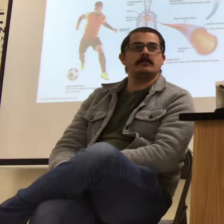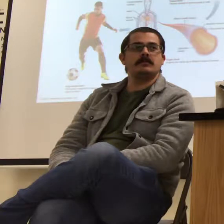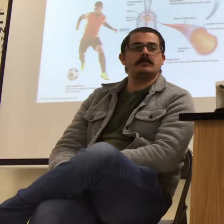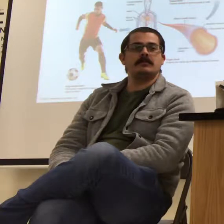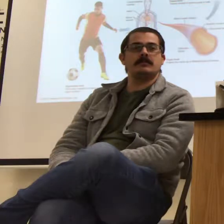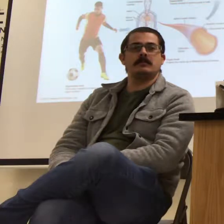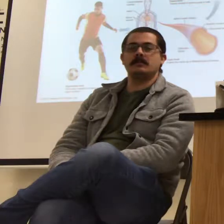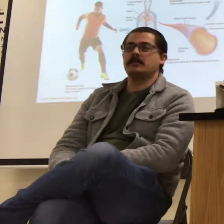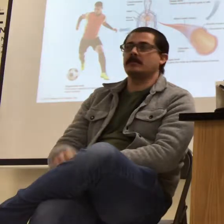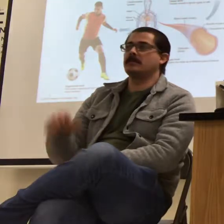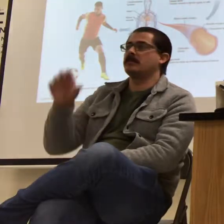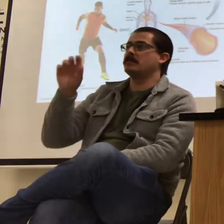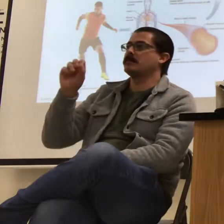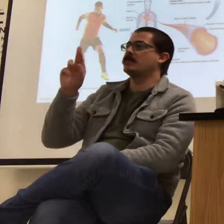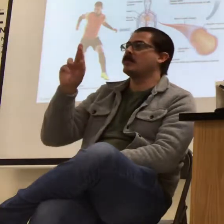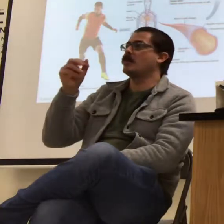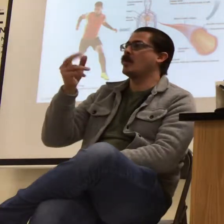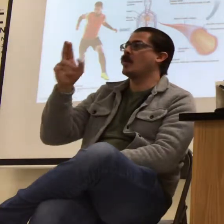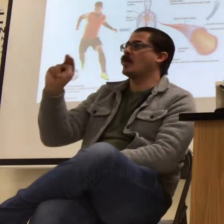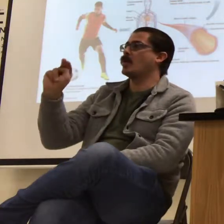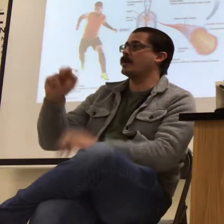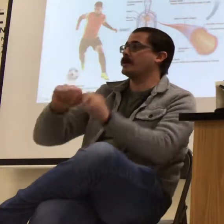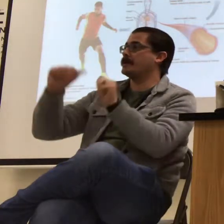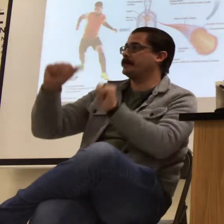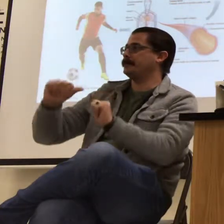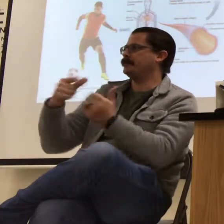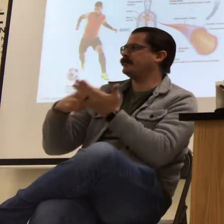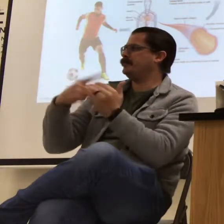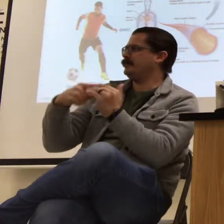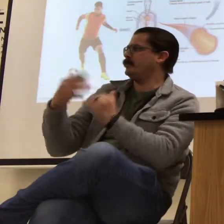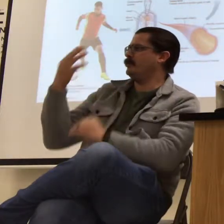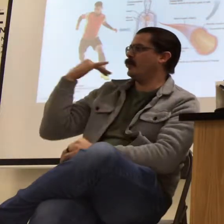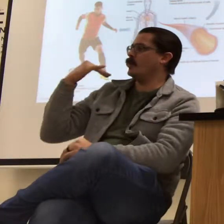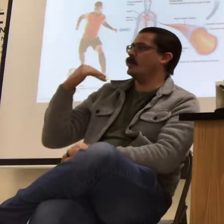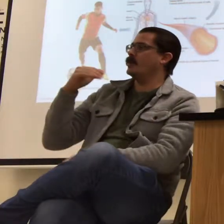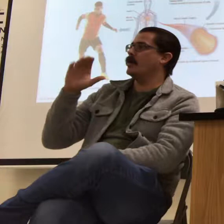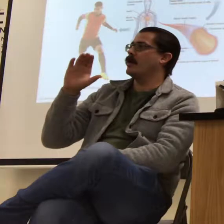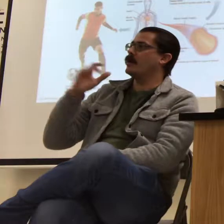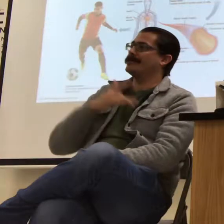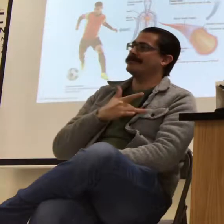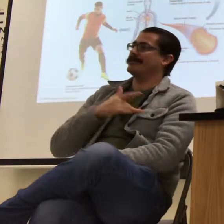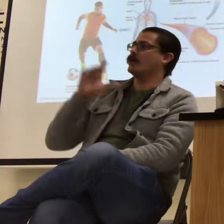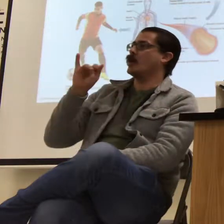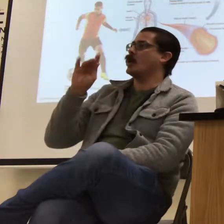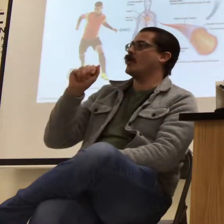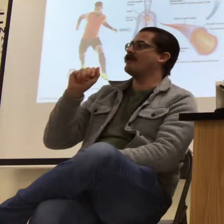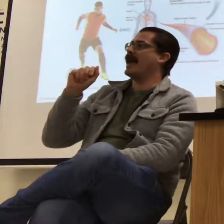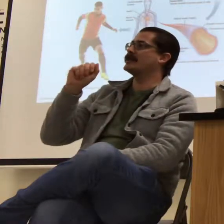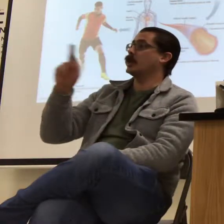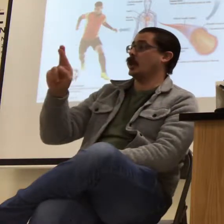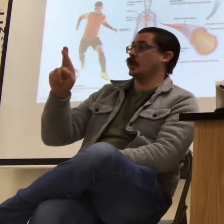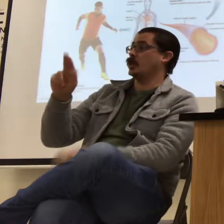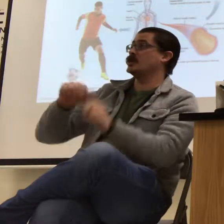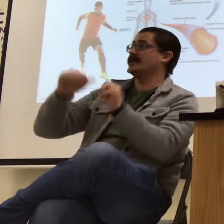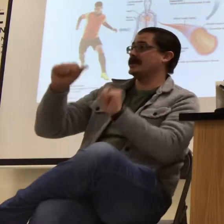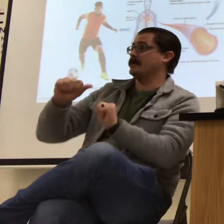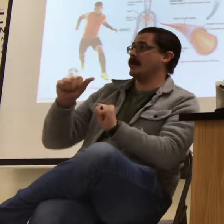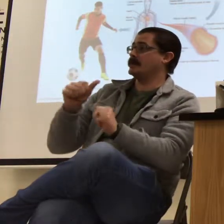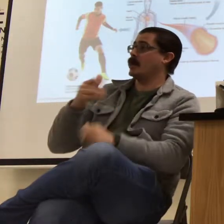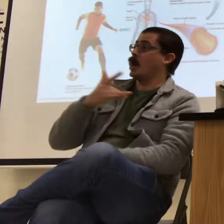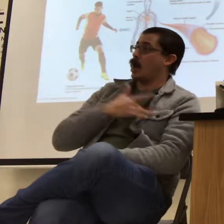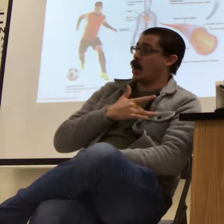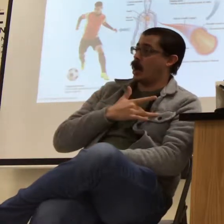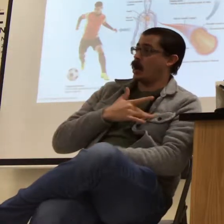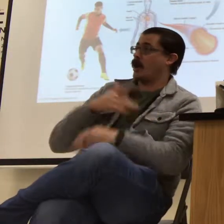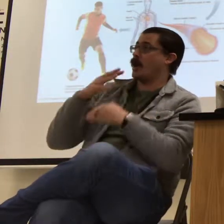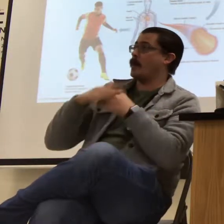You know, the organ system, I referred to this earlier in your notes. The cardiovascular system, which is comprised of heart, blood